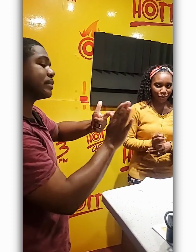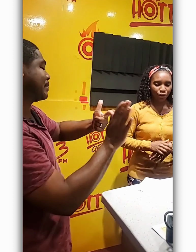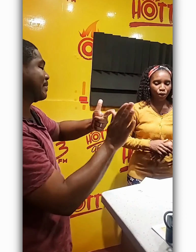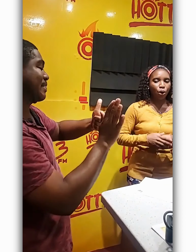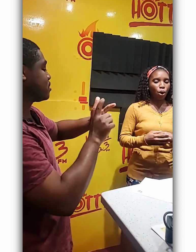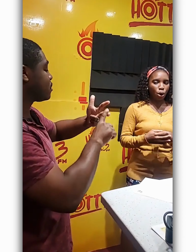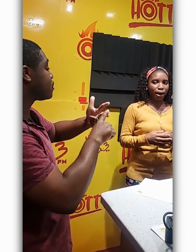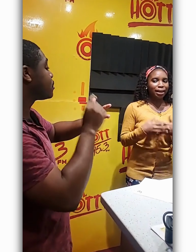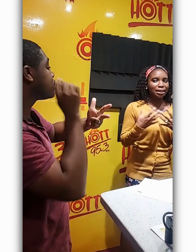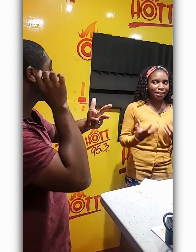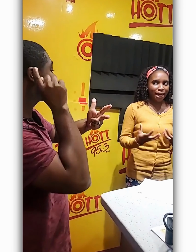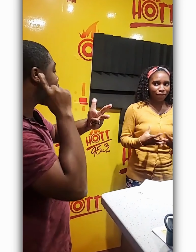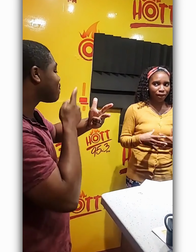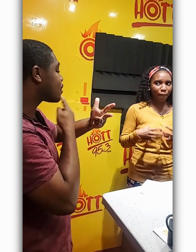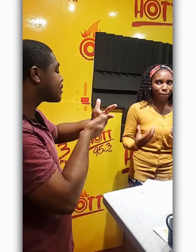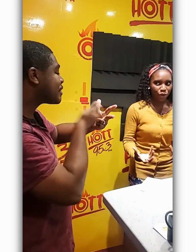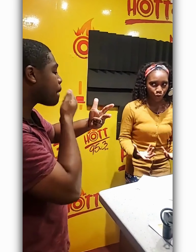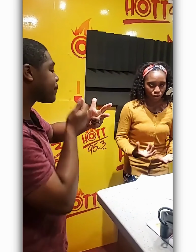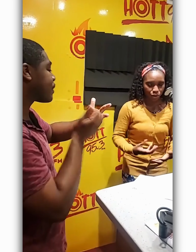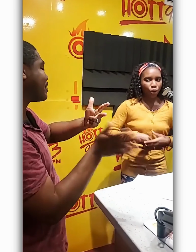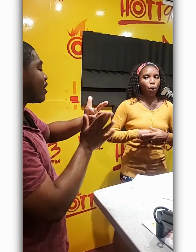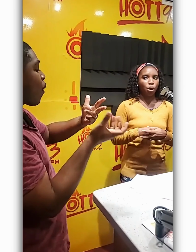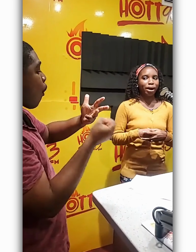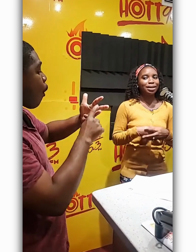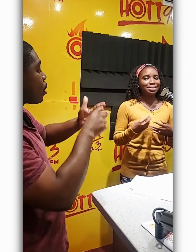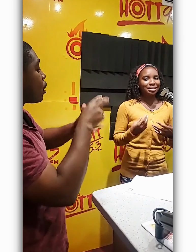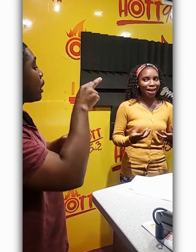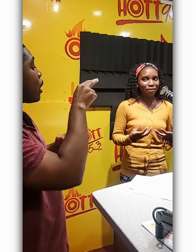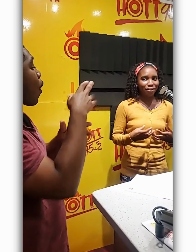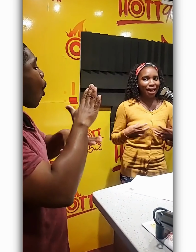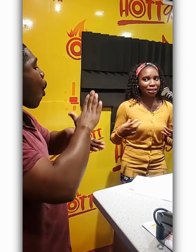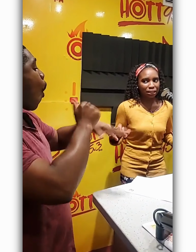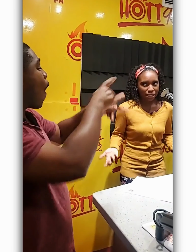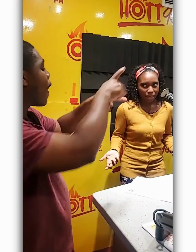impaired or deaf mute or deaf and dumb,